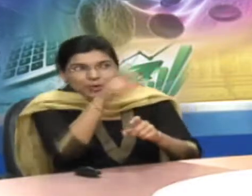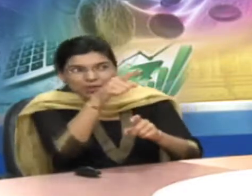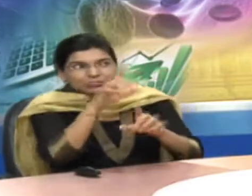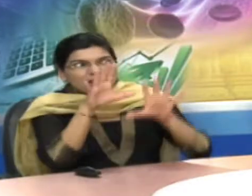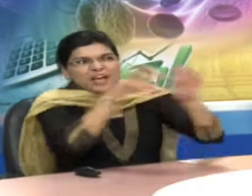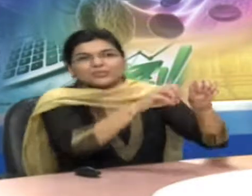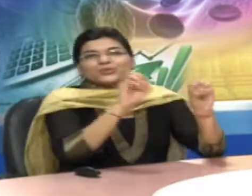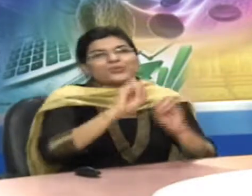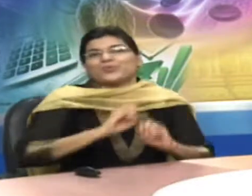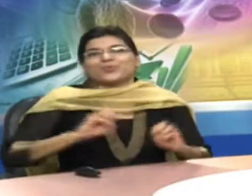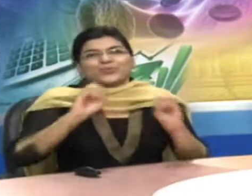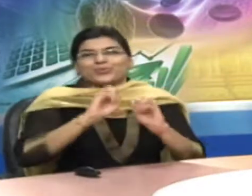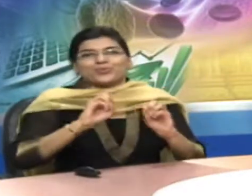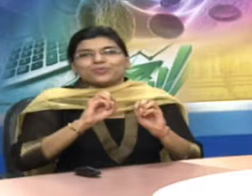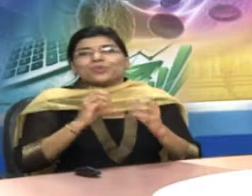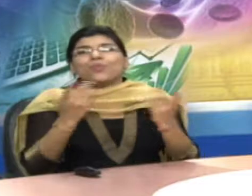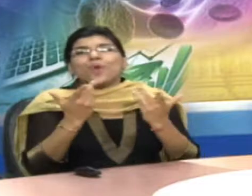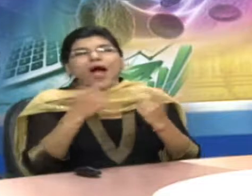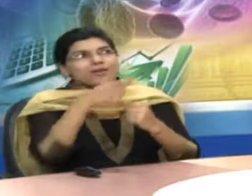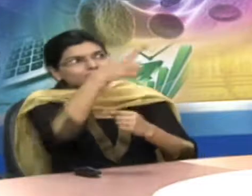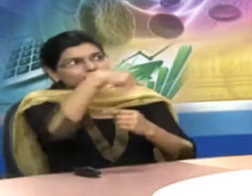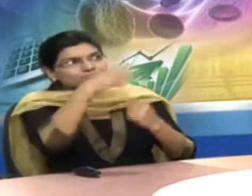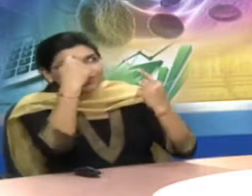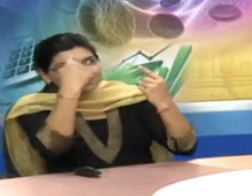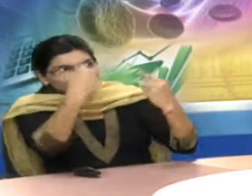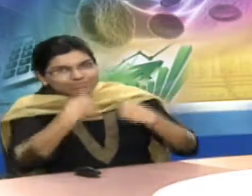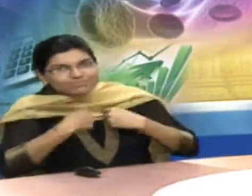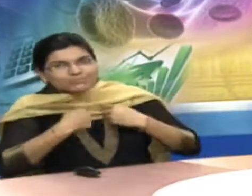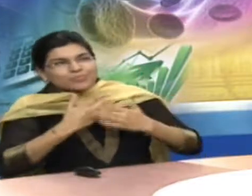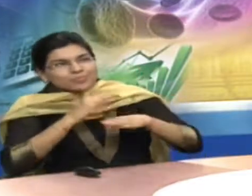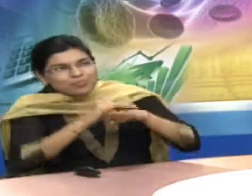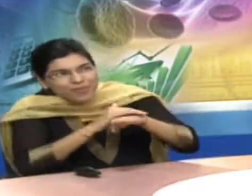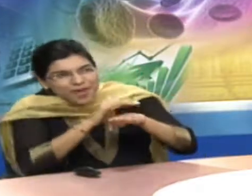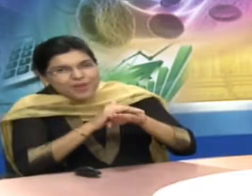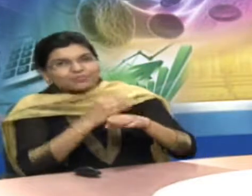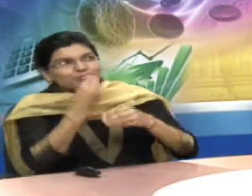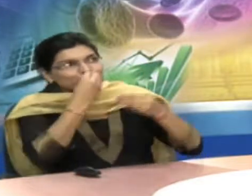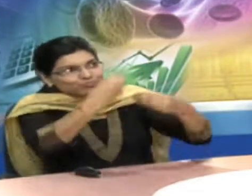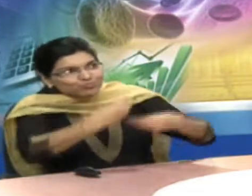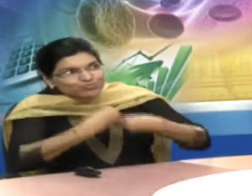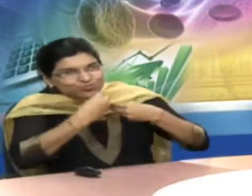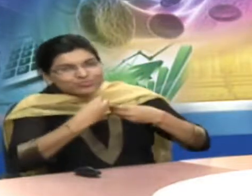our heart, then the wild animals, they don't attack us.